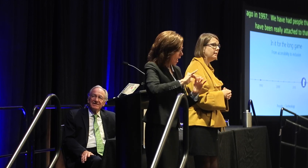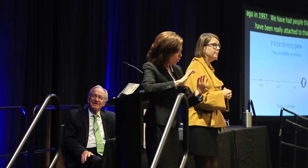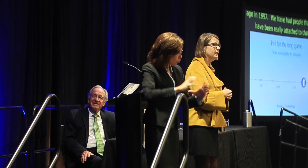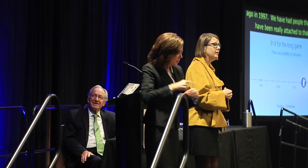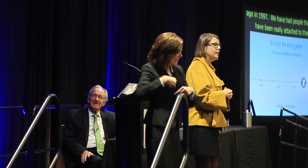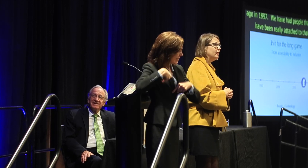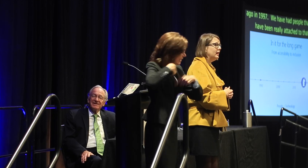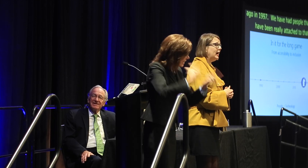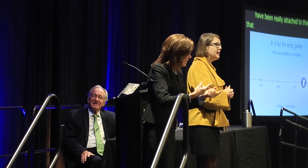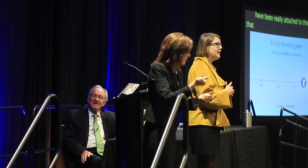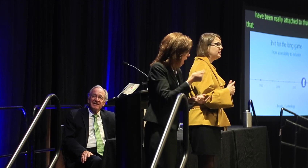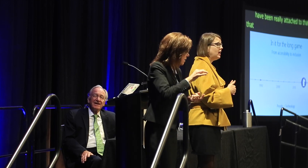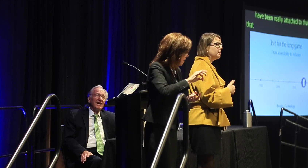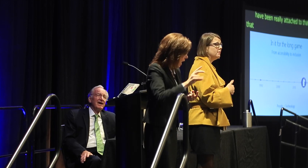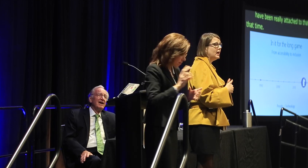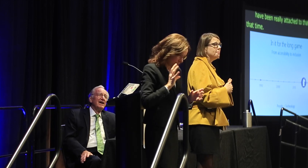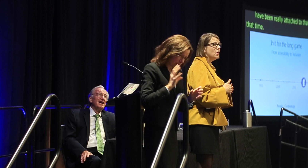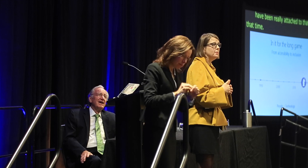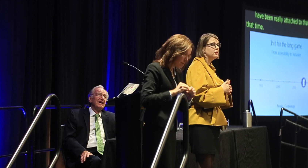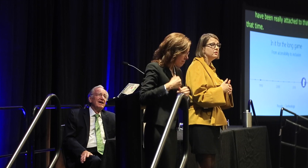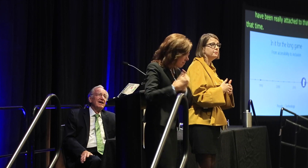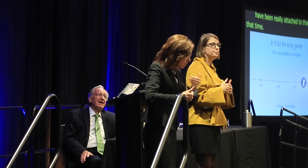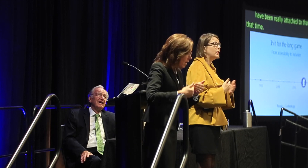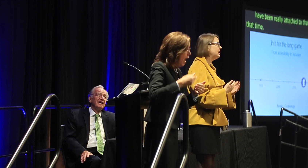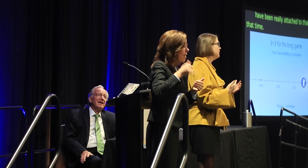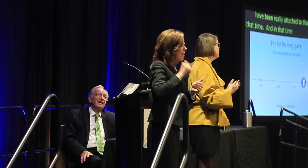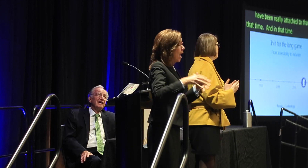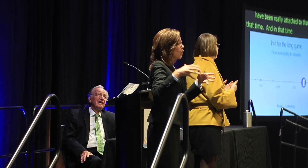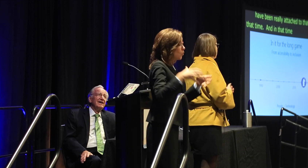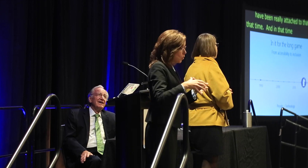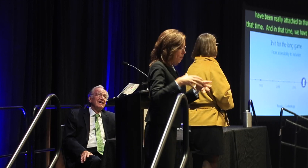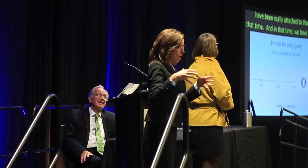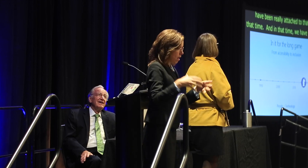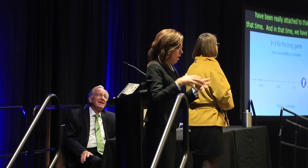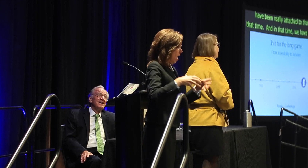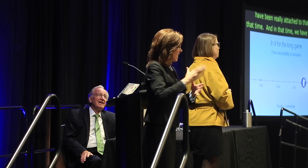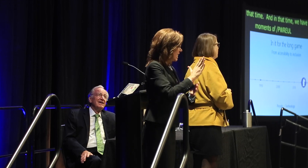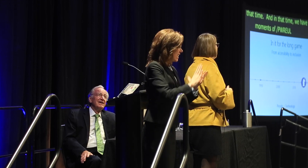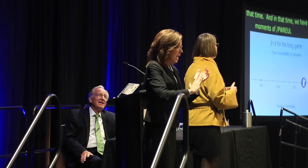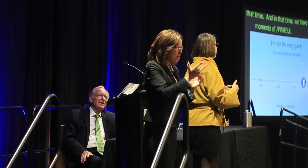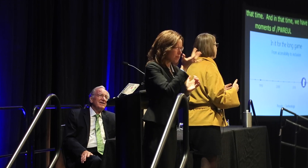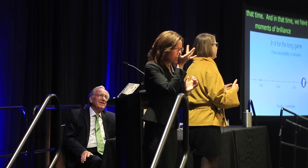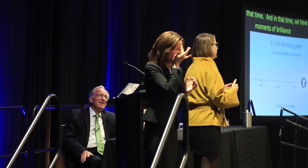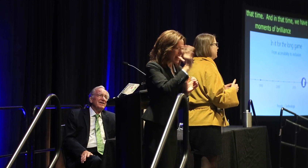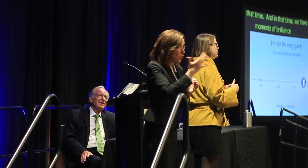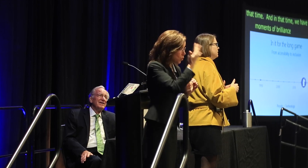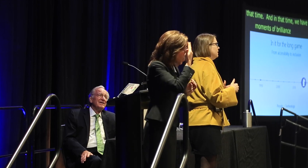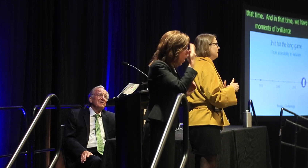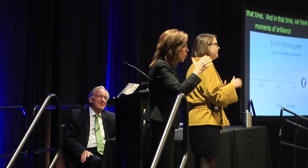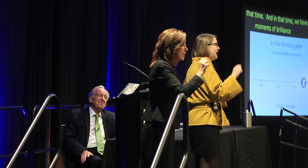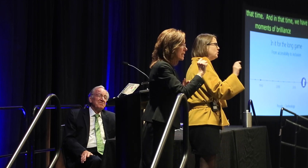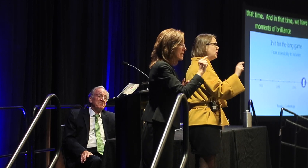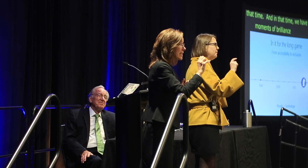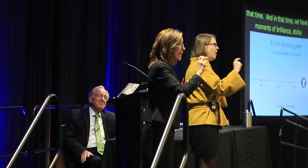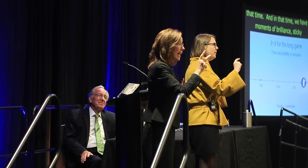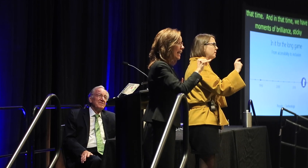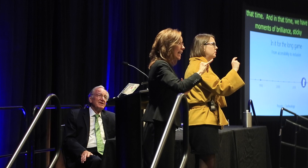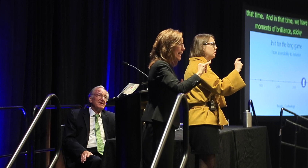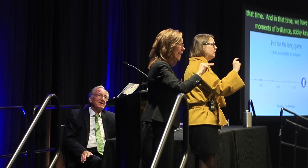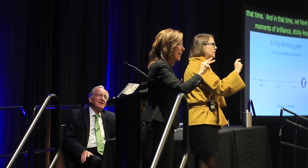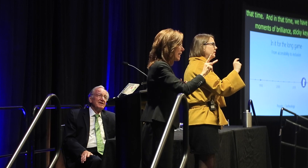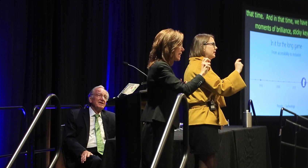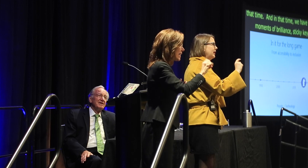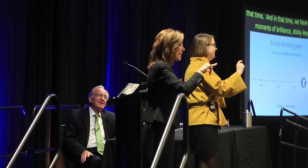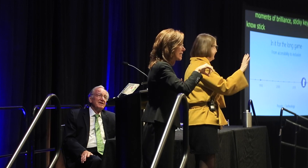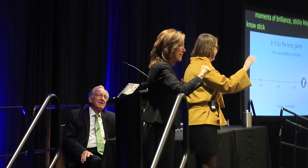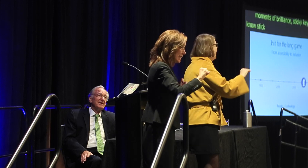that time. And in that time, we've had moments of brilliance. Sticky keys. Who knows sticky keys? That annoying